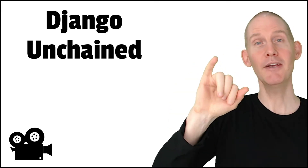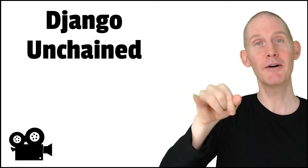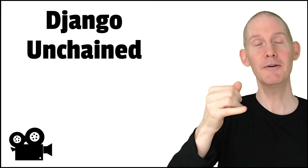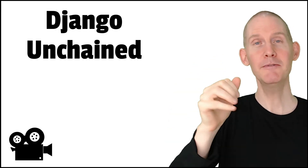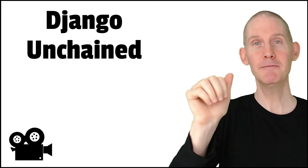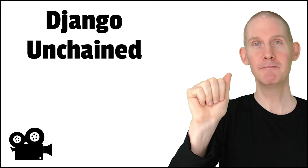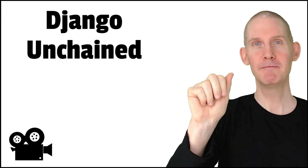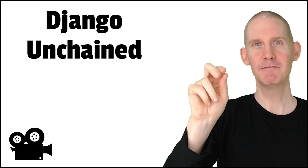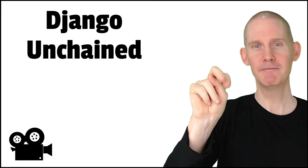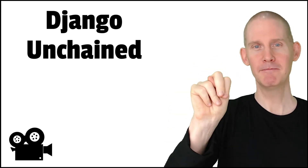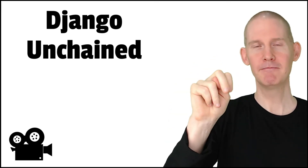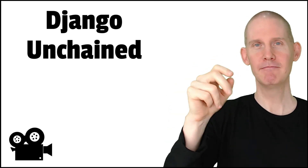Django